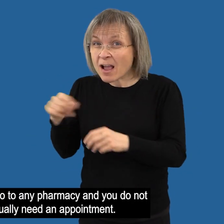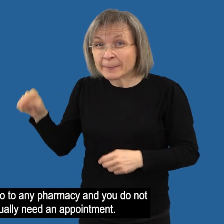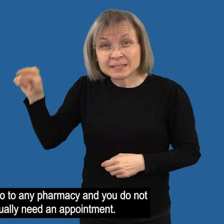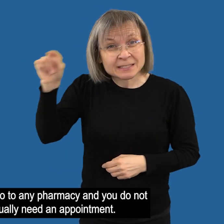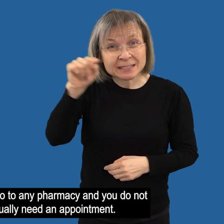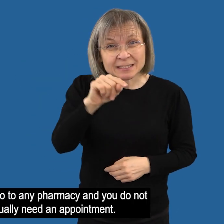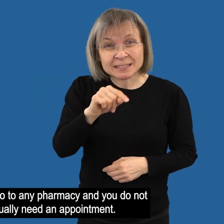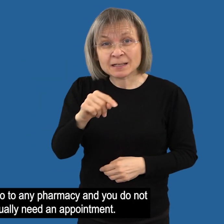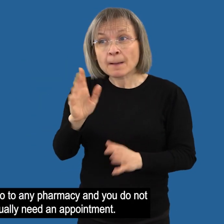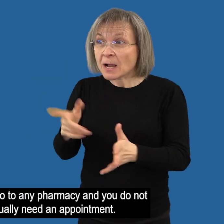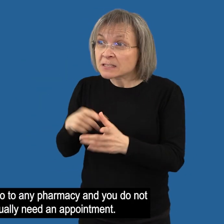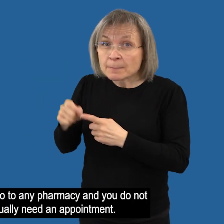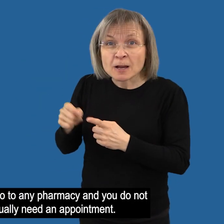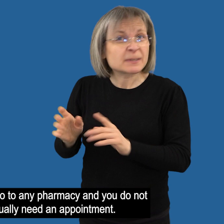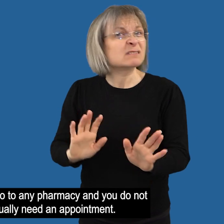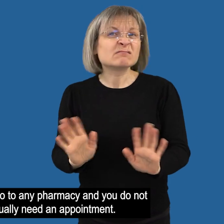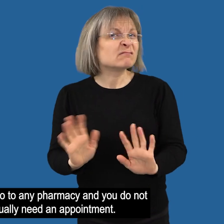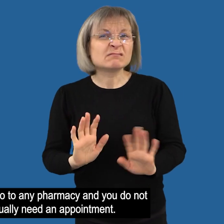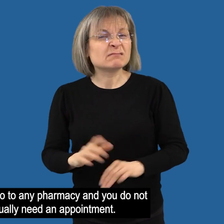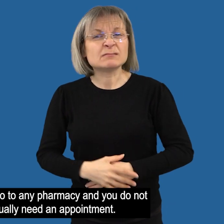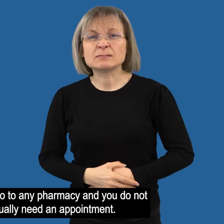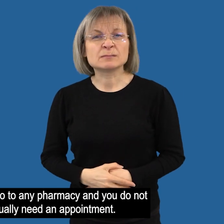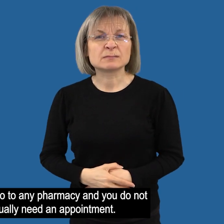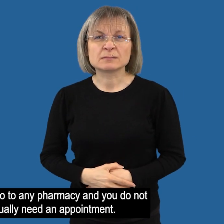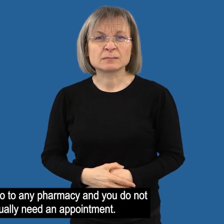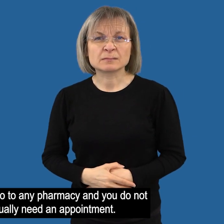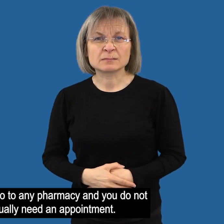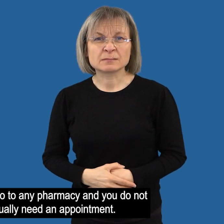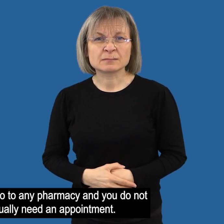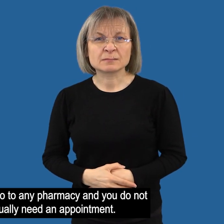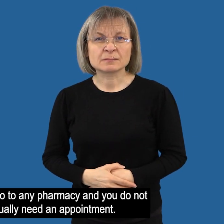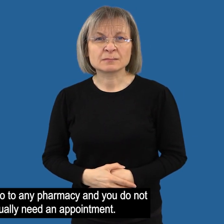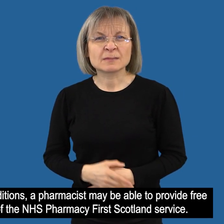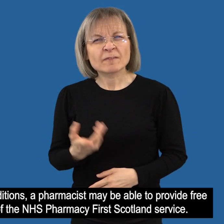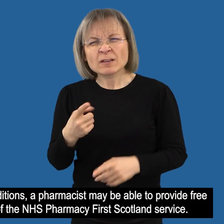You can go to any pharmacy and you do not usually need an appointment.